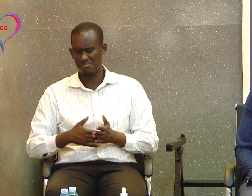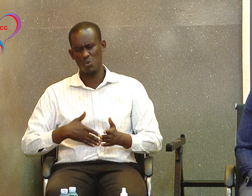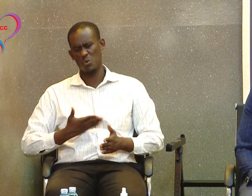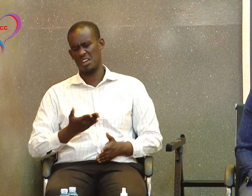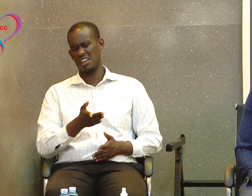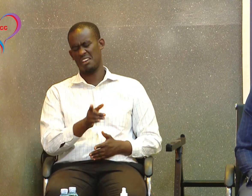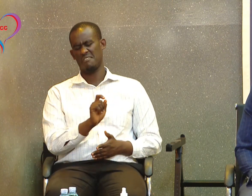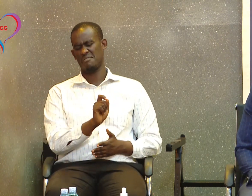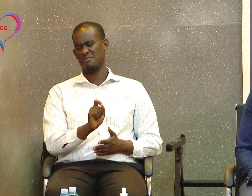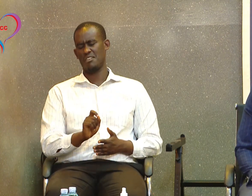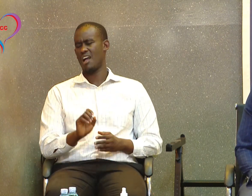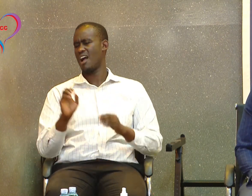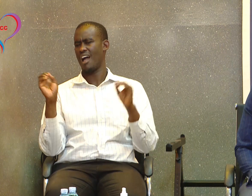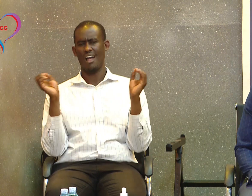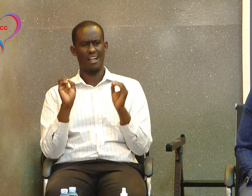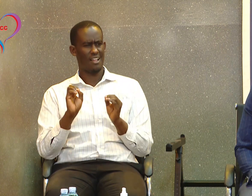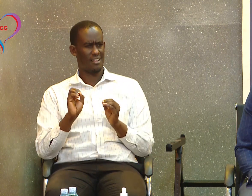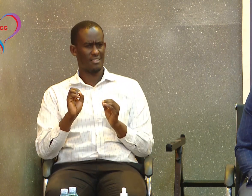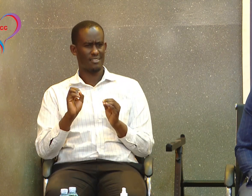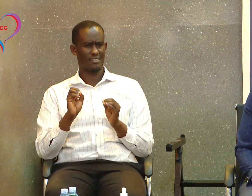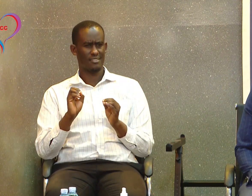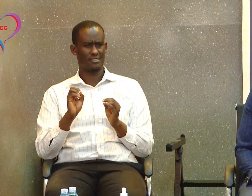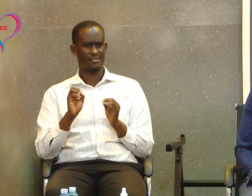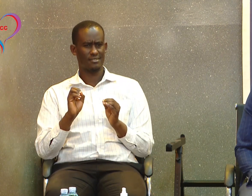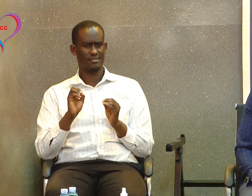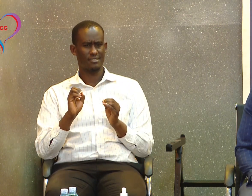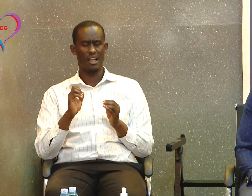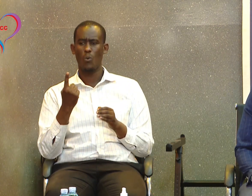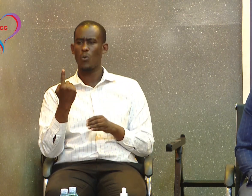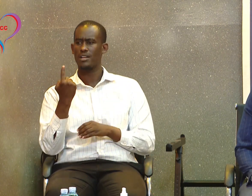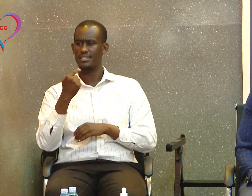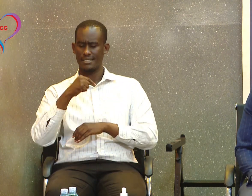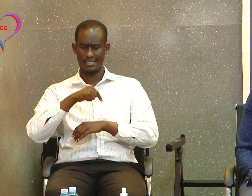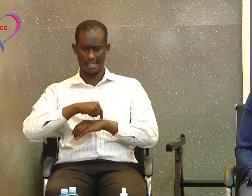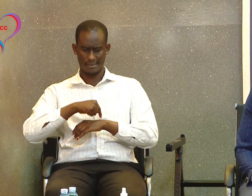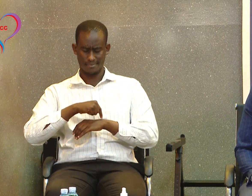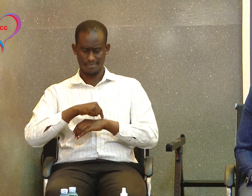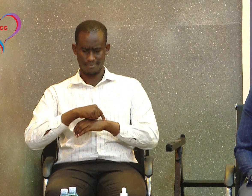There is one time when